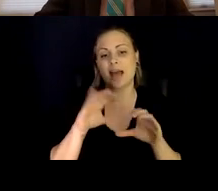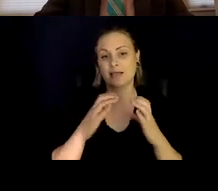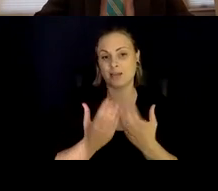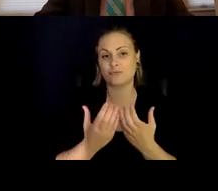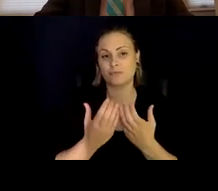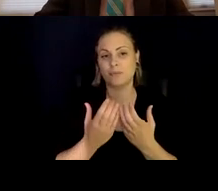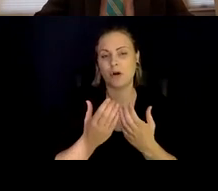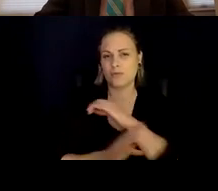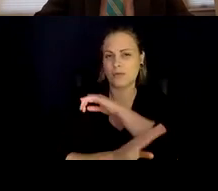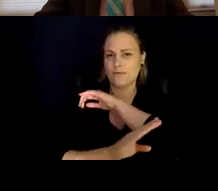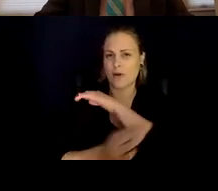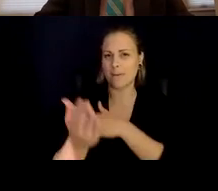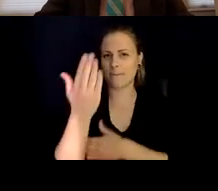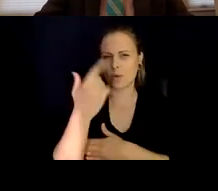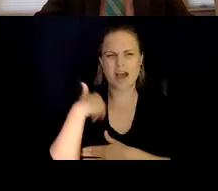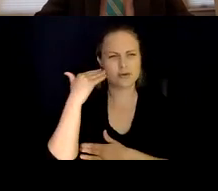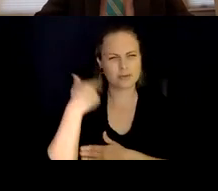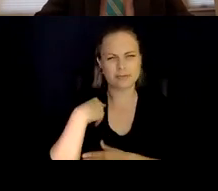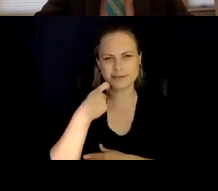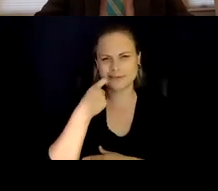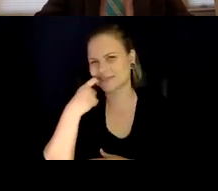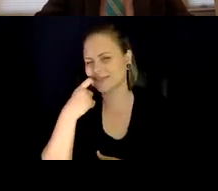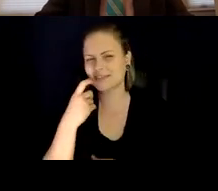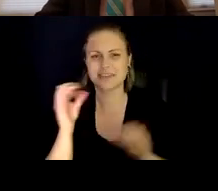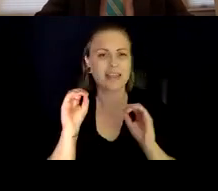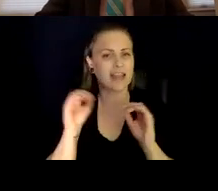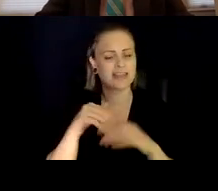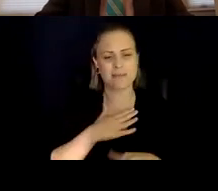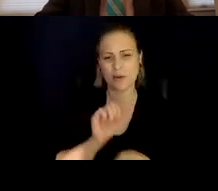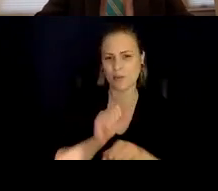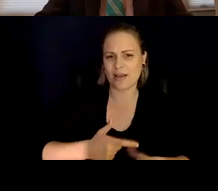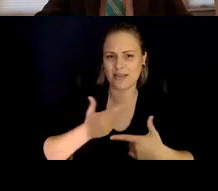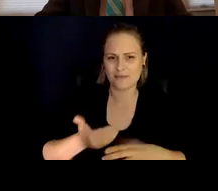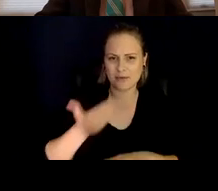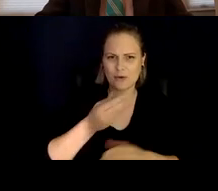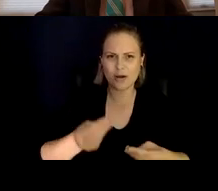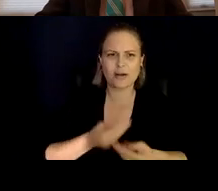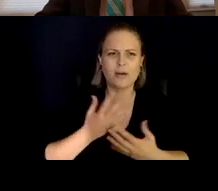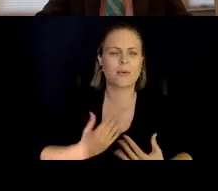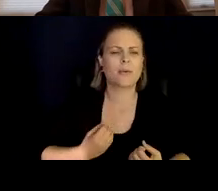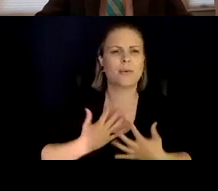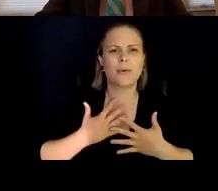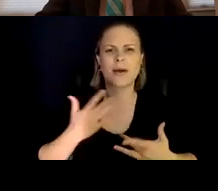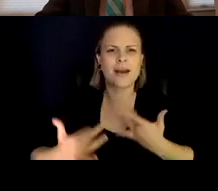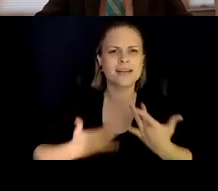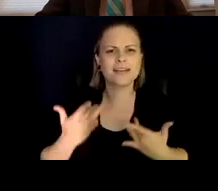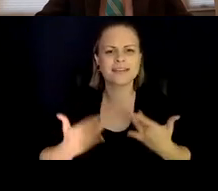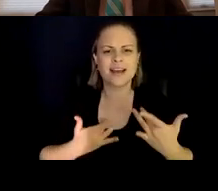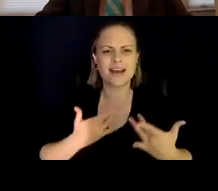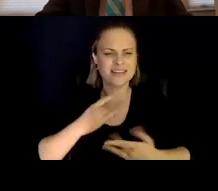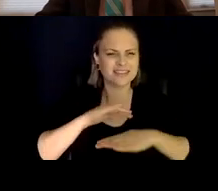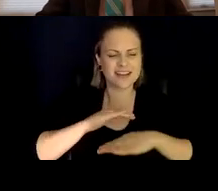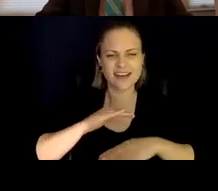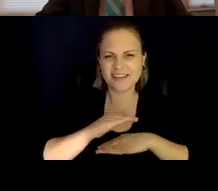autumn morning, I knew that I was hooked. Nothing in my working life before gave me such a sense of blended excitement and